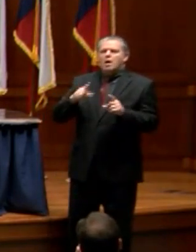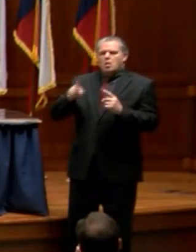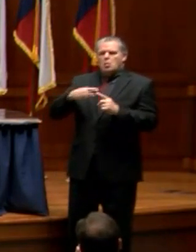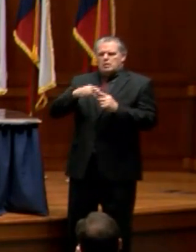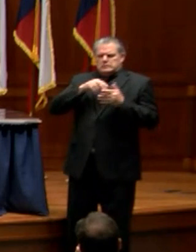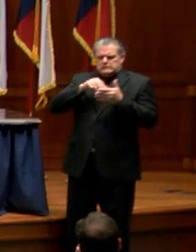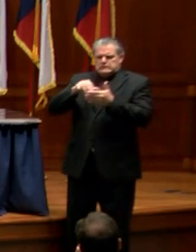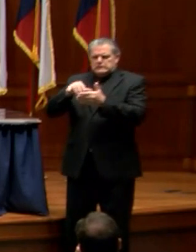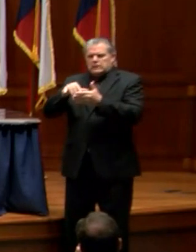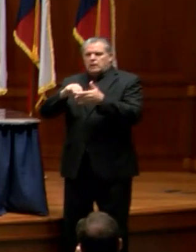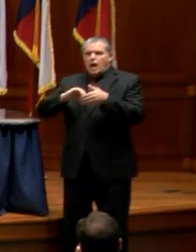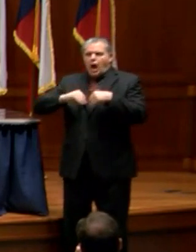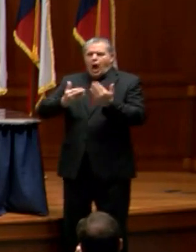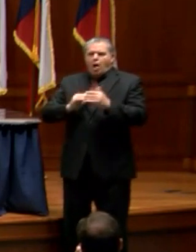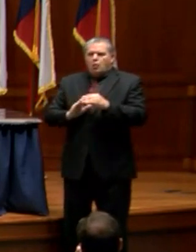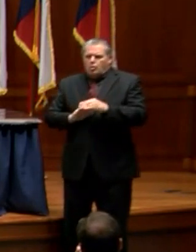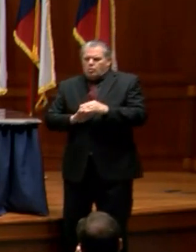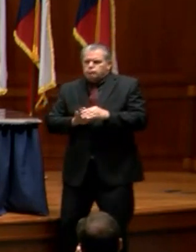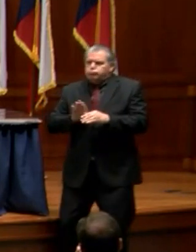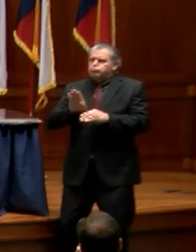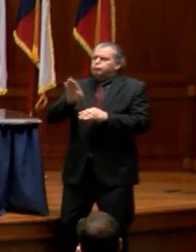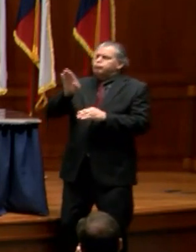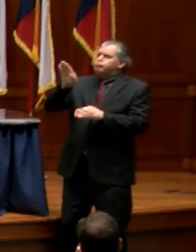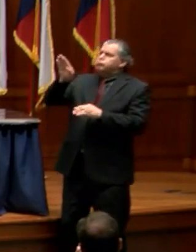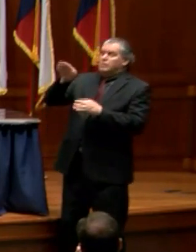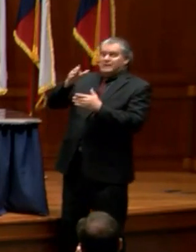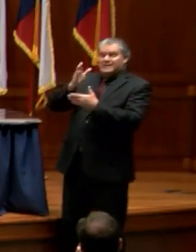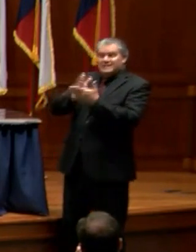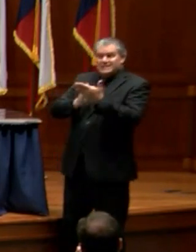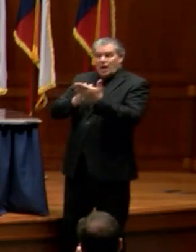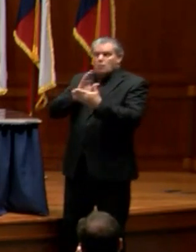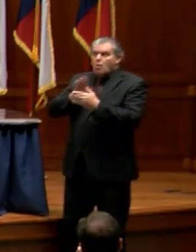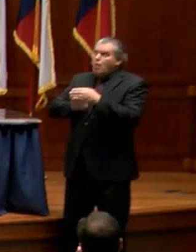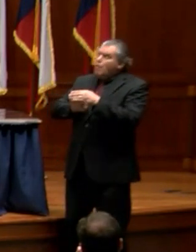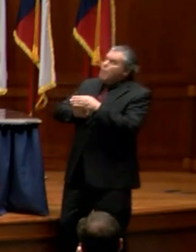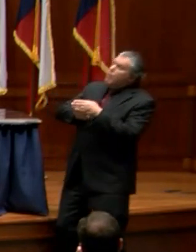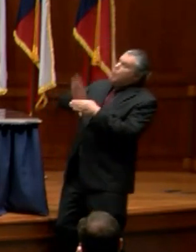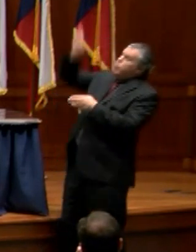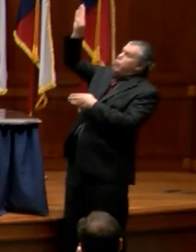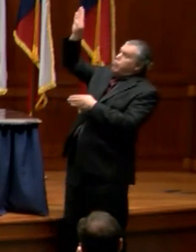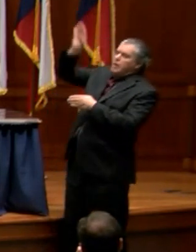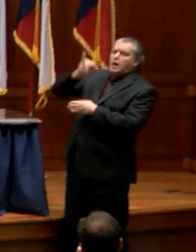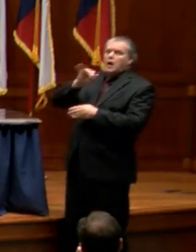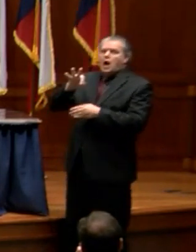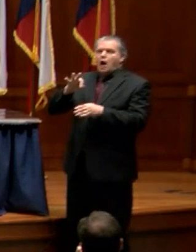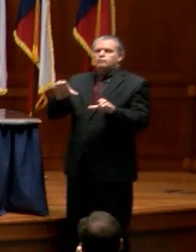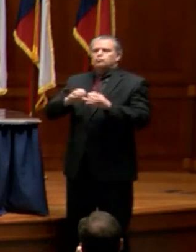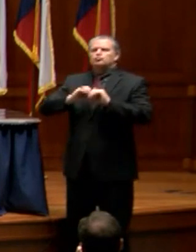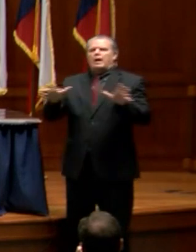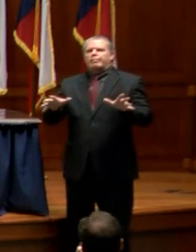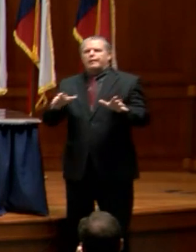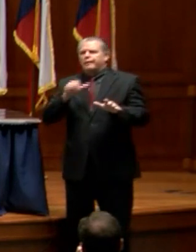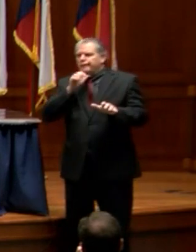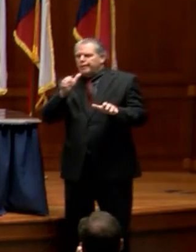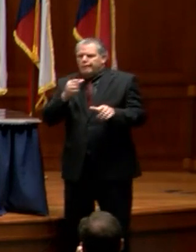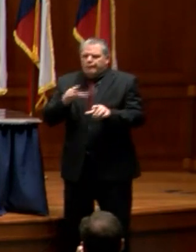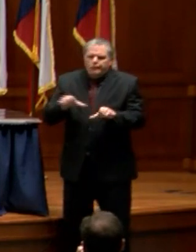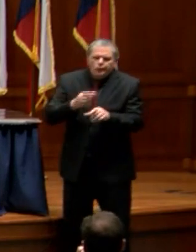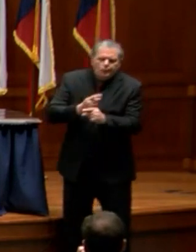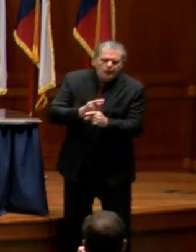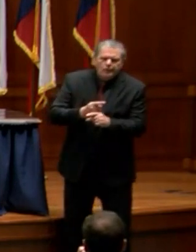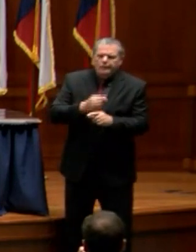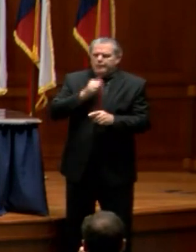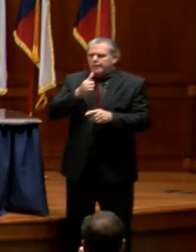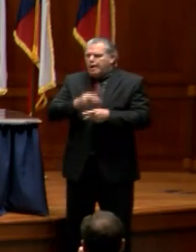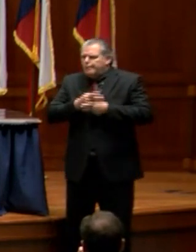epidemiologic curve, there's a point where it accelerates very rapidly if you're not doing the right things, if you're not taking the right precautions.